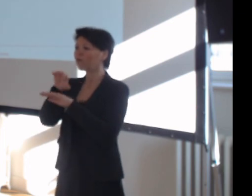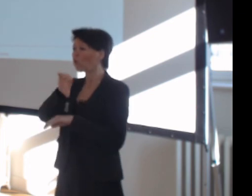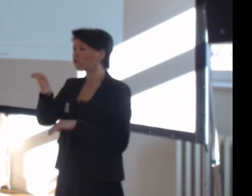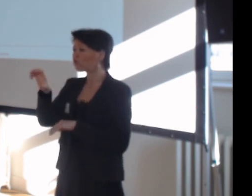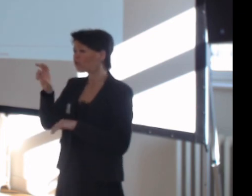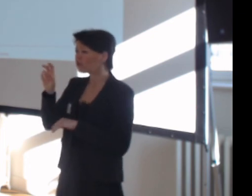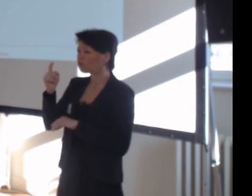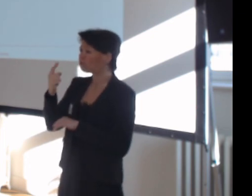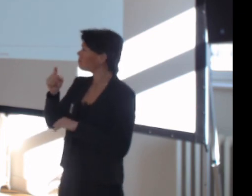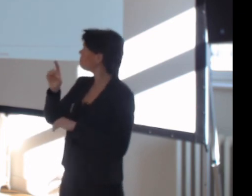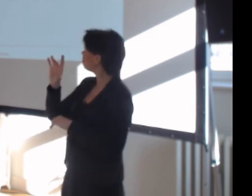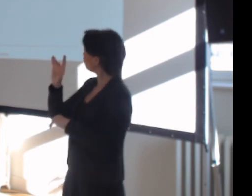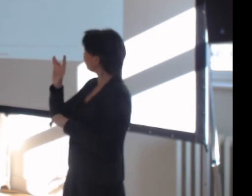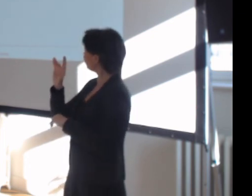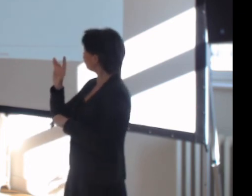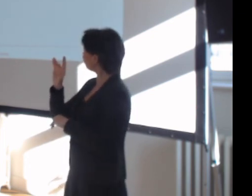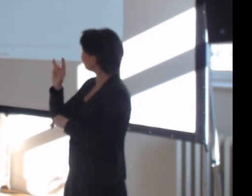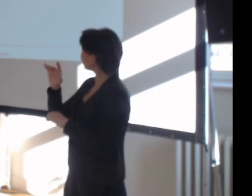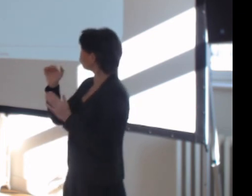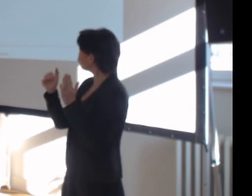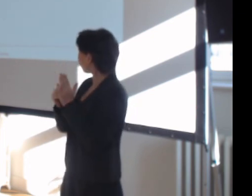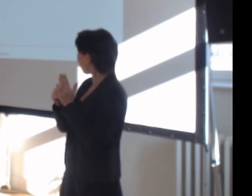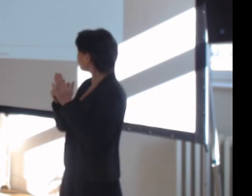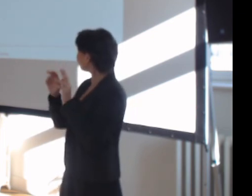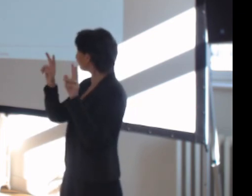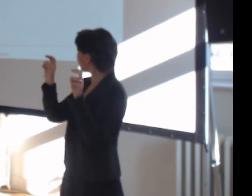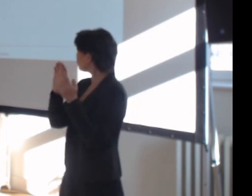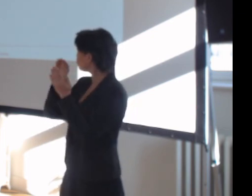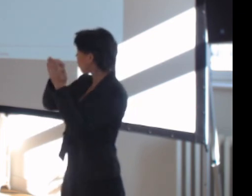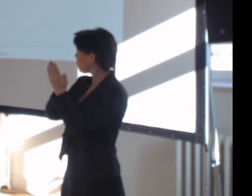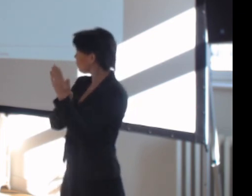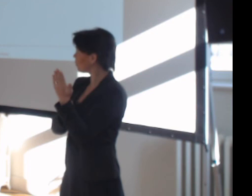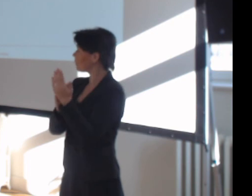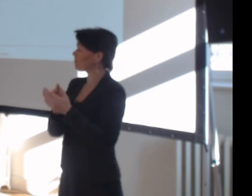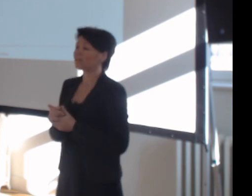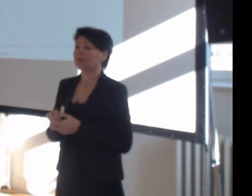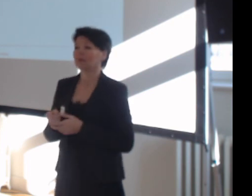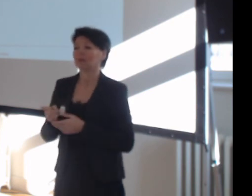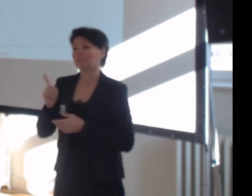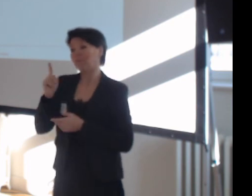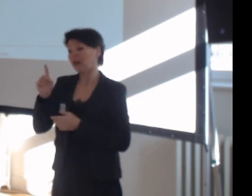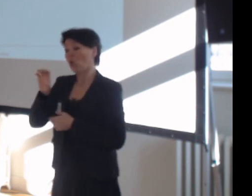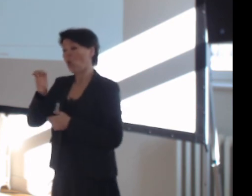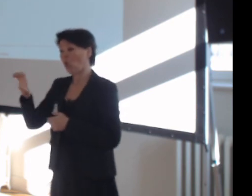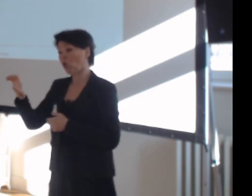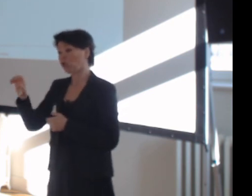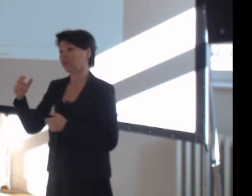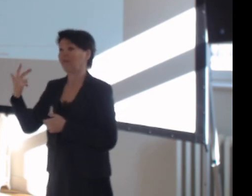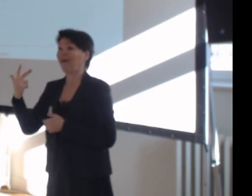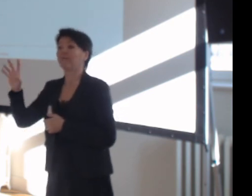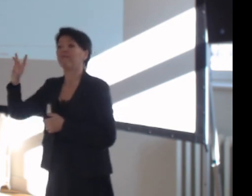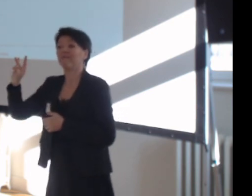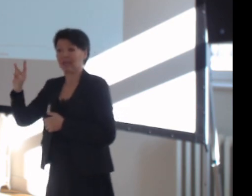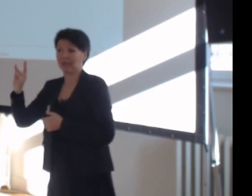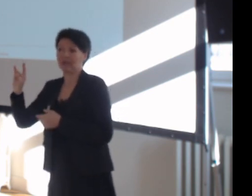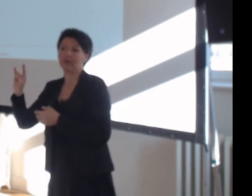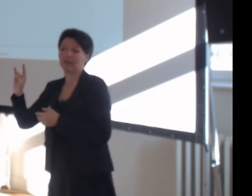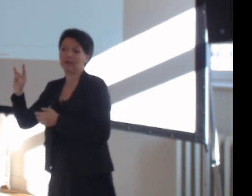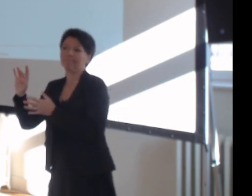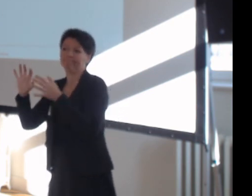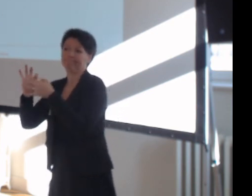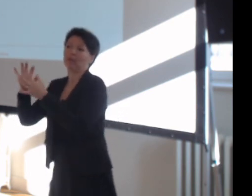130,000 titles of accessible media, like talking books and braille in the catalogue, but only 148 titles of sign